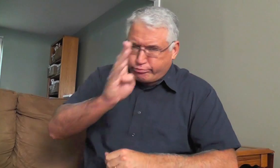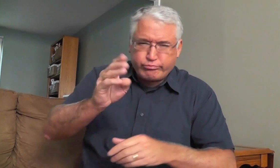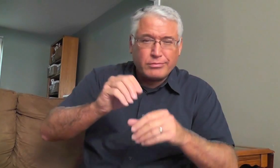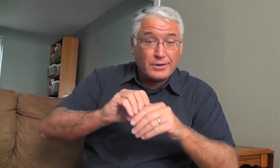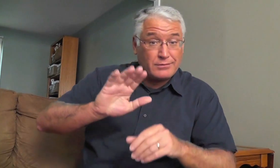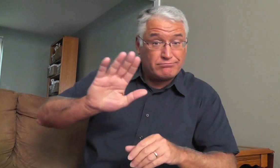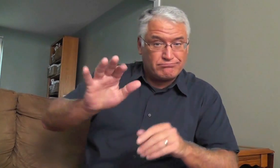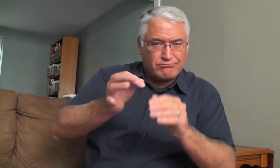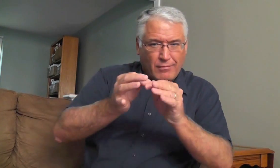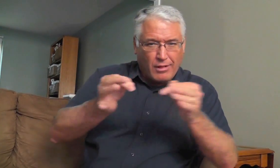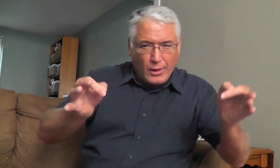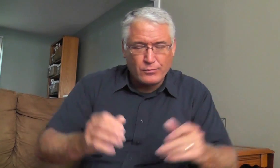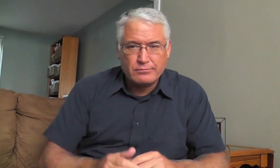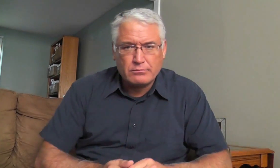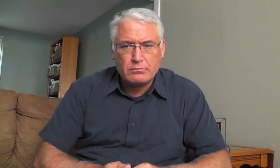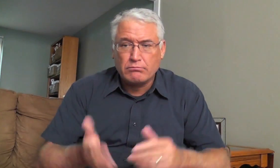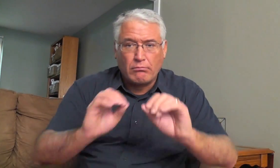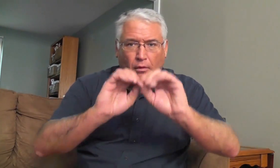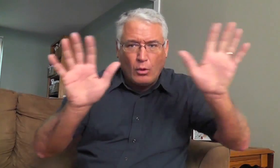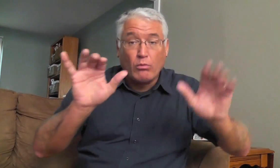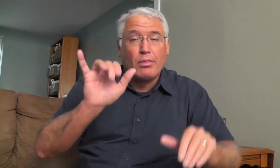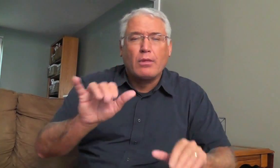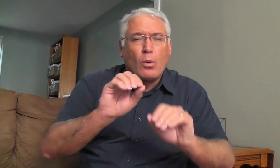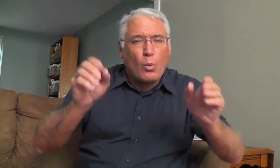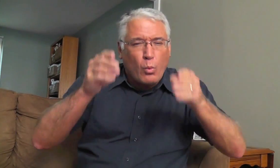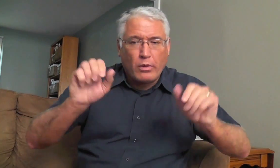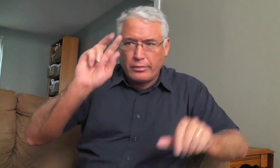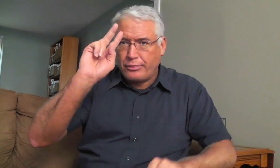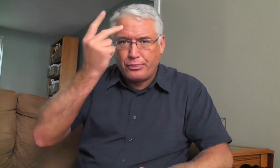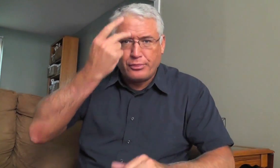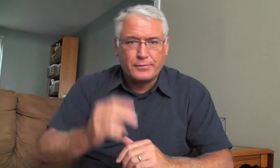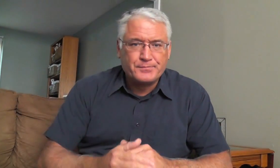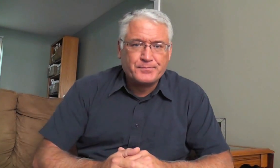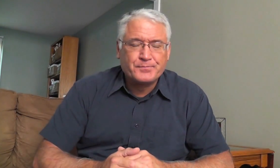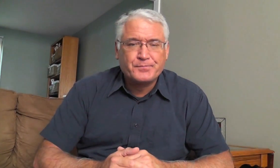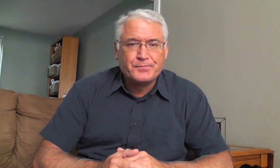was straightforward in his language. Nobody could misunderstand him.